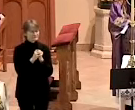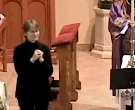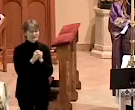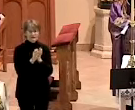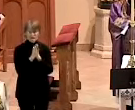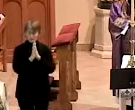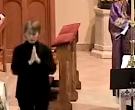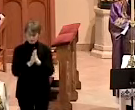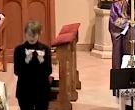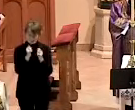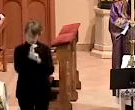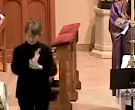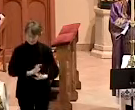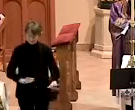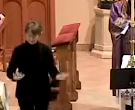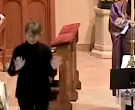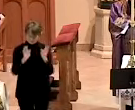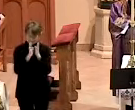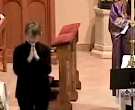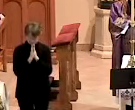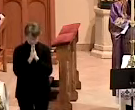Bow down for the